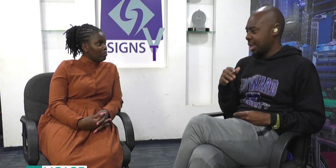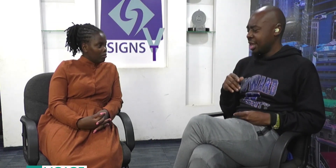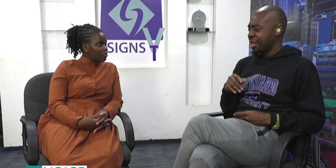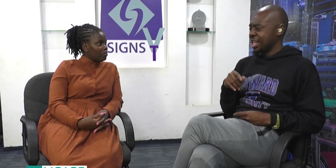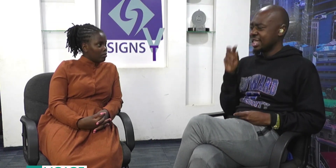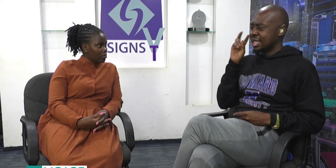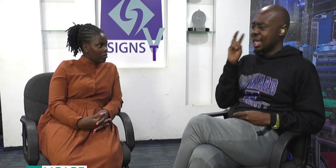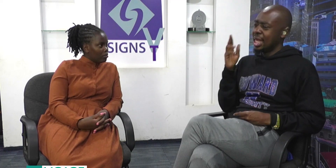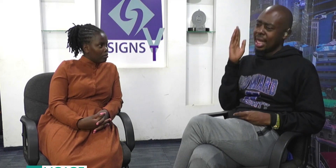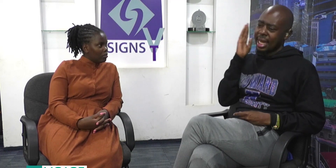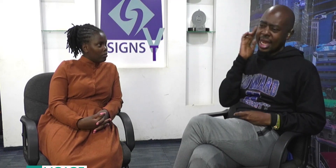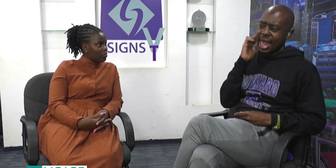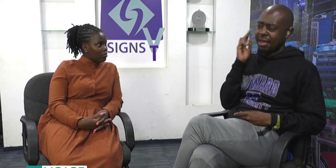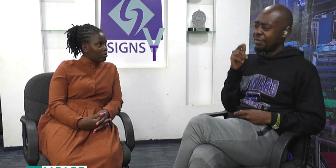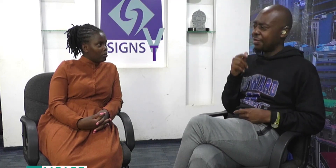Kenyan people